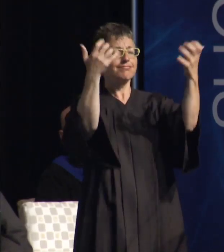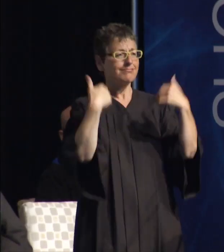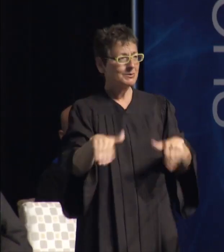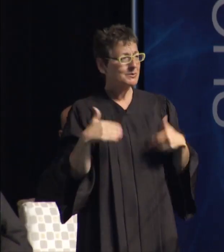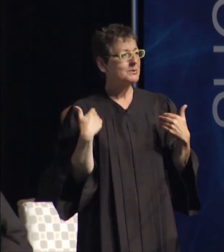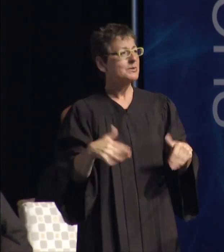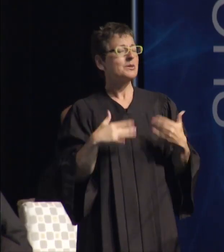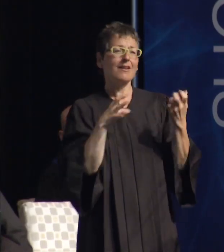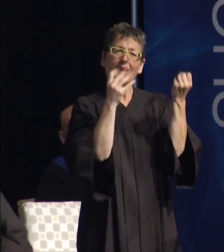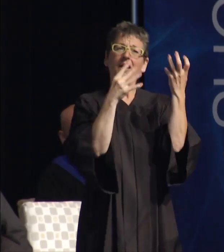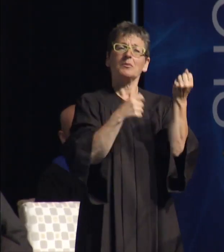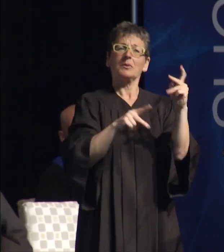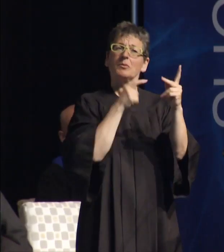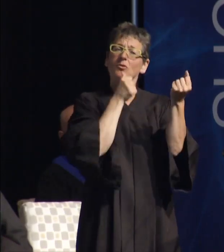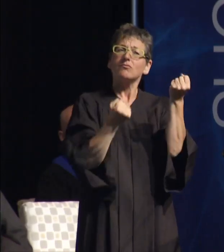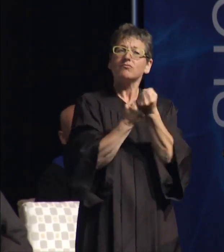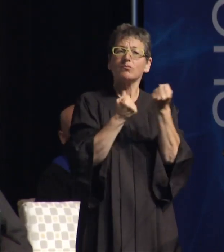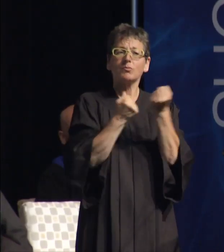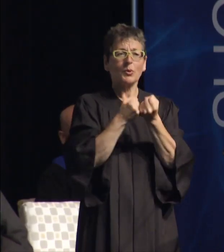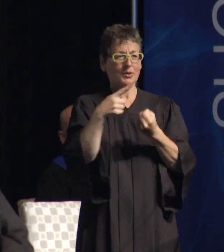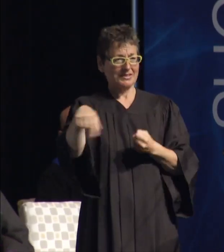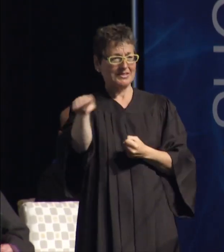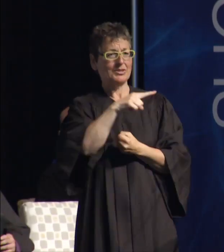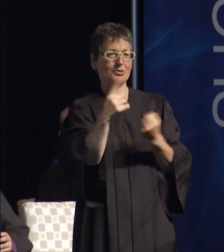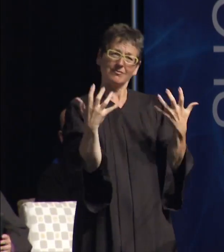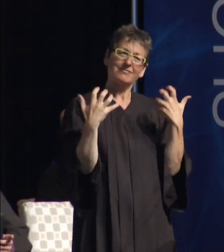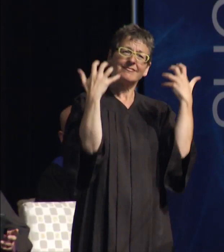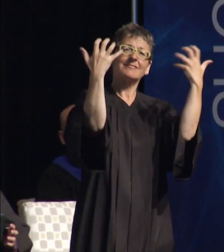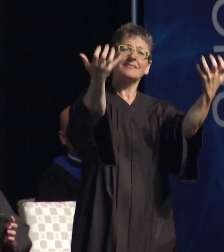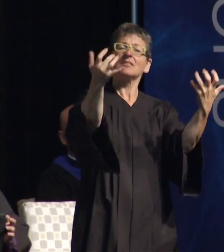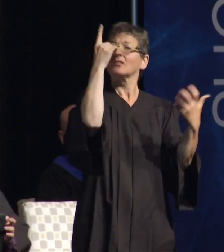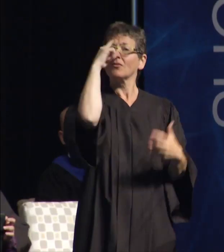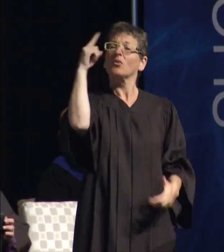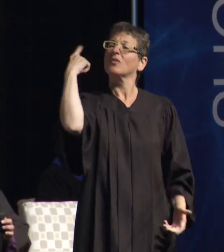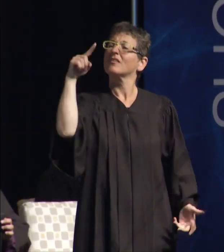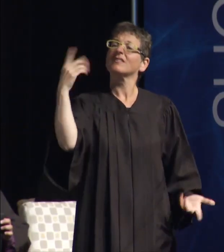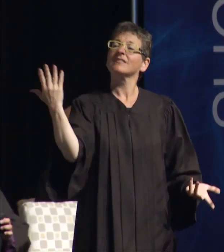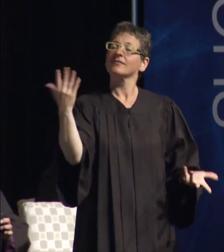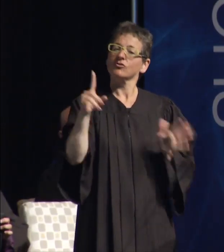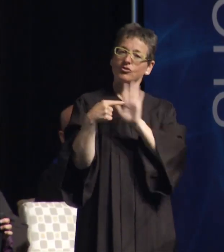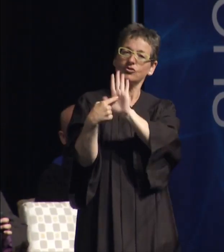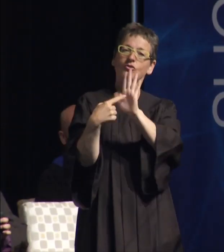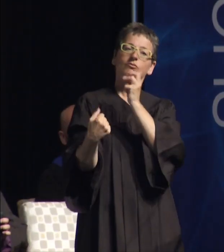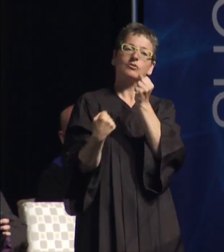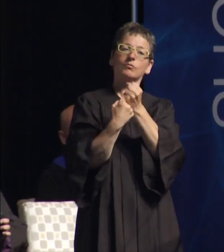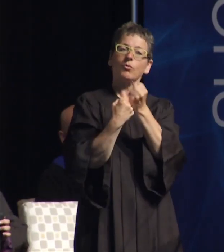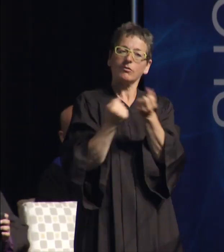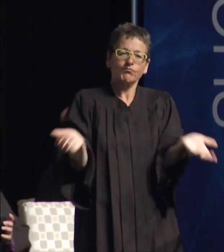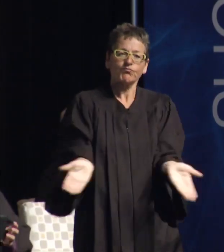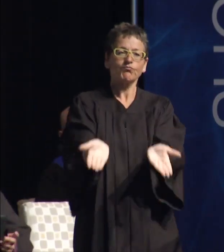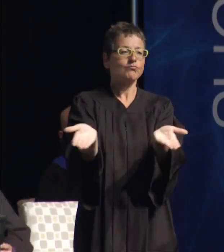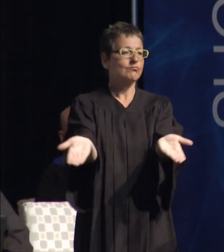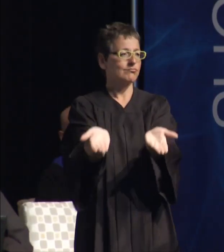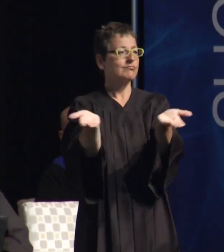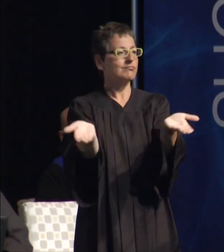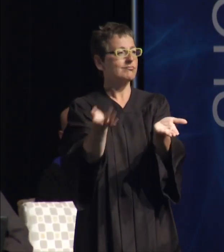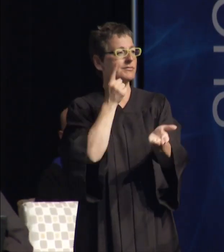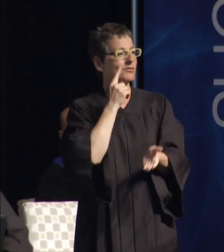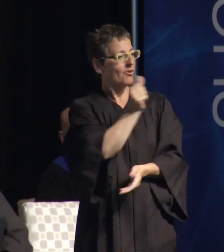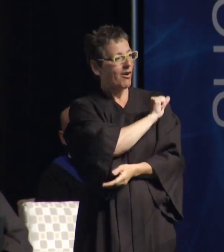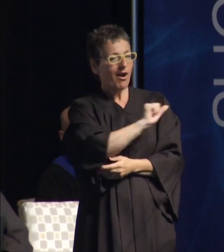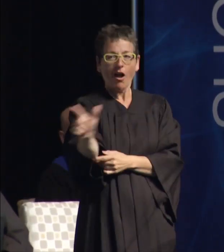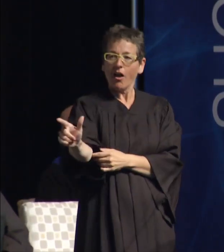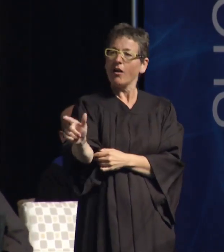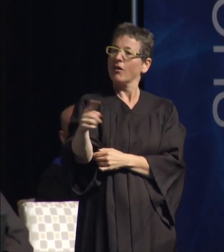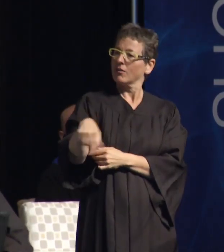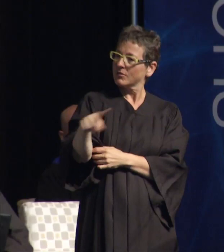of supportive and loving people who are all gathered today for a common cause, to show support and encouragement to all of those whose